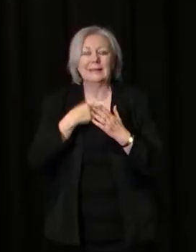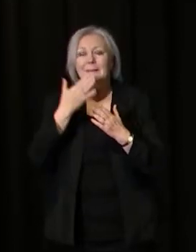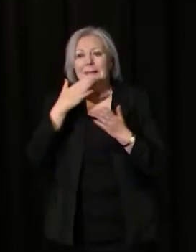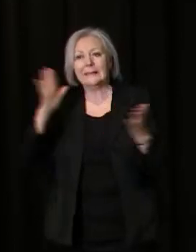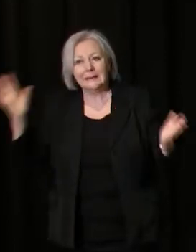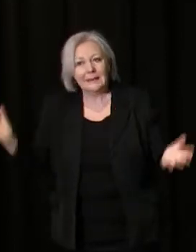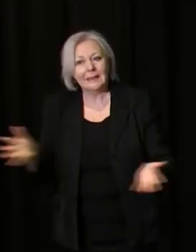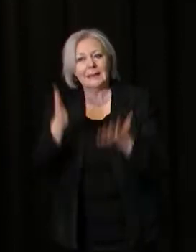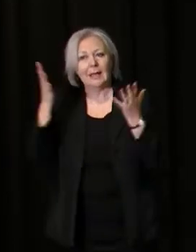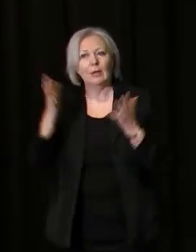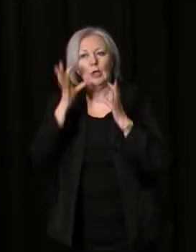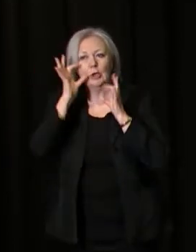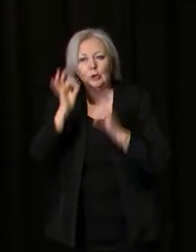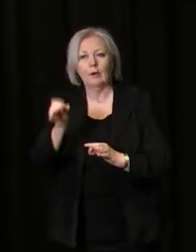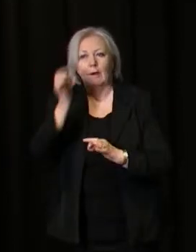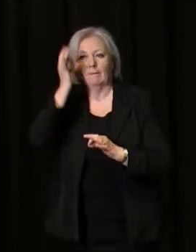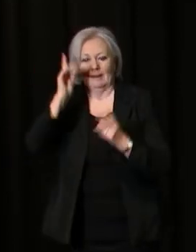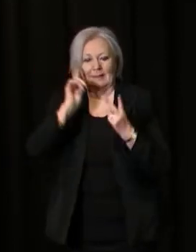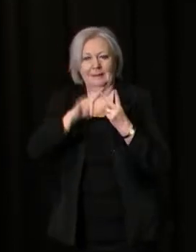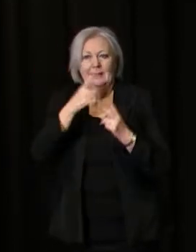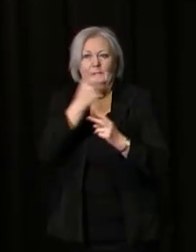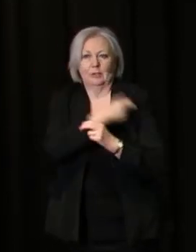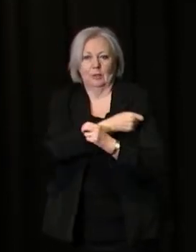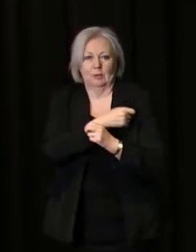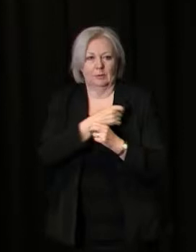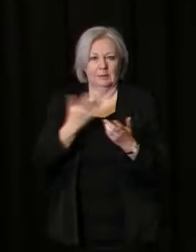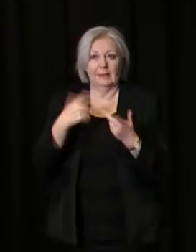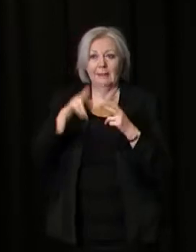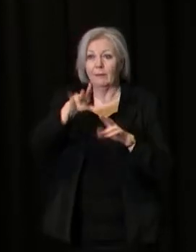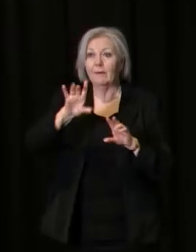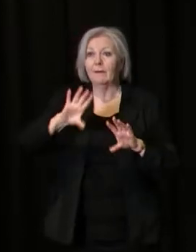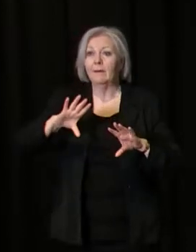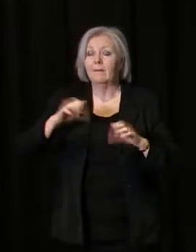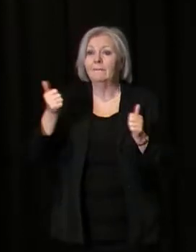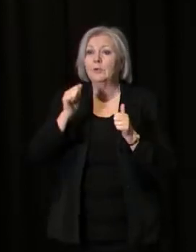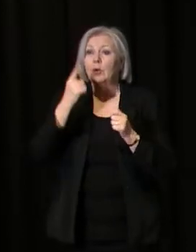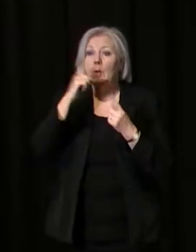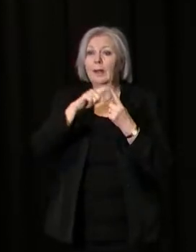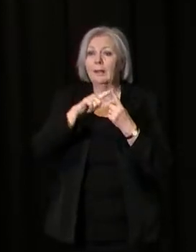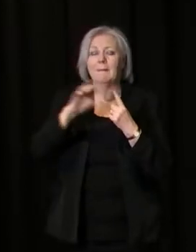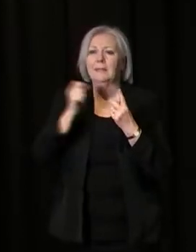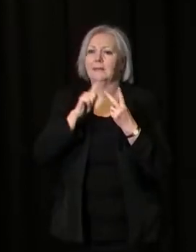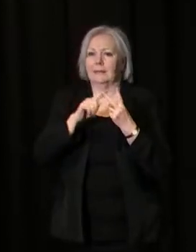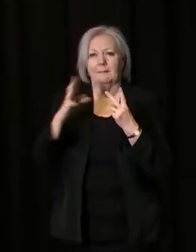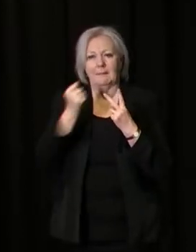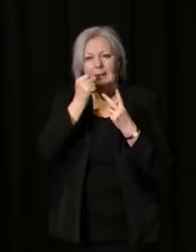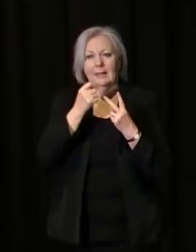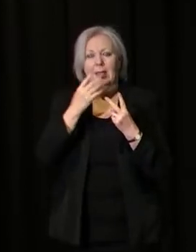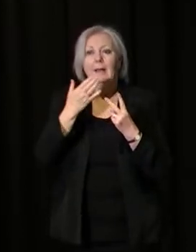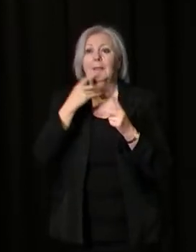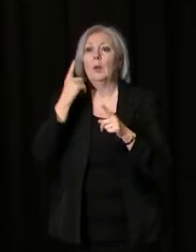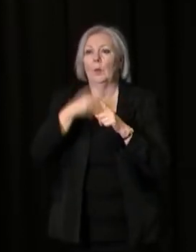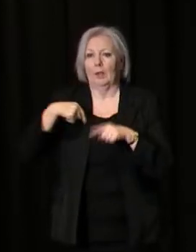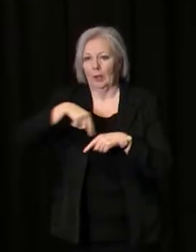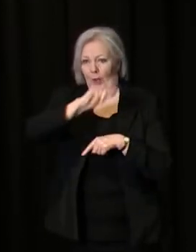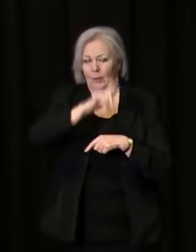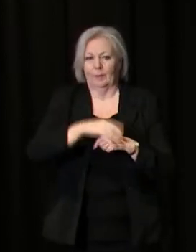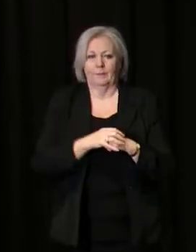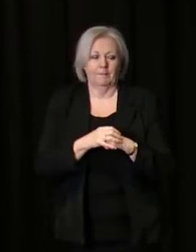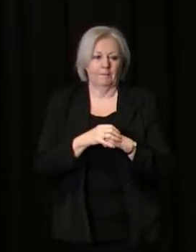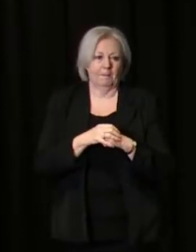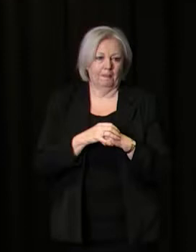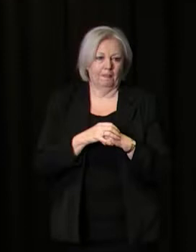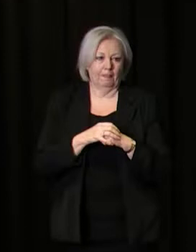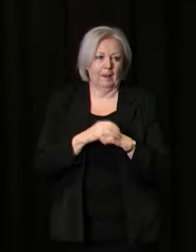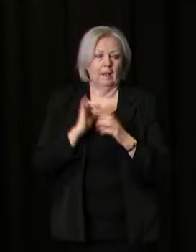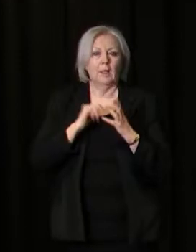done, then we can potentially reach that date early. We will run into an issue though, because there's a bit of Moderna in the system and it's a 4-week interval, so that